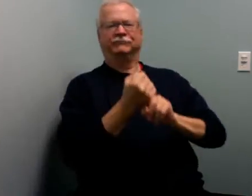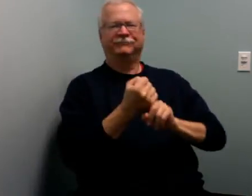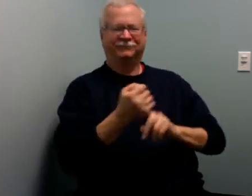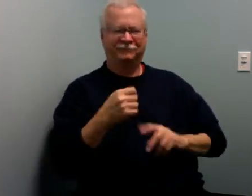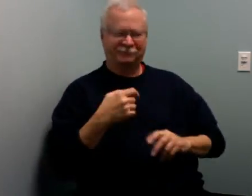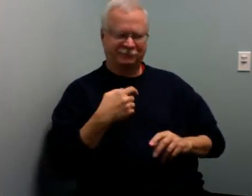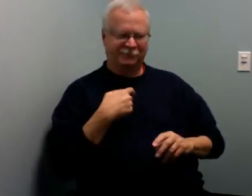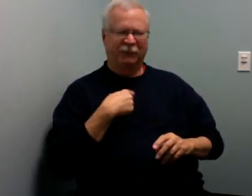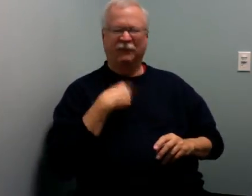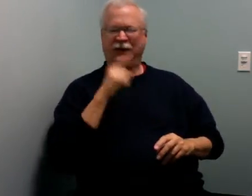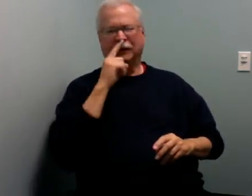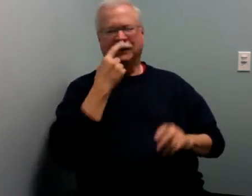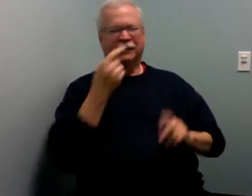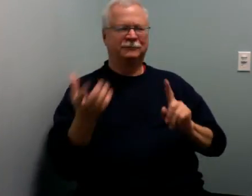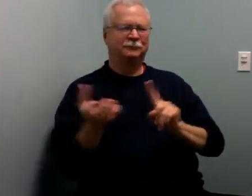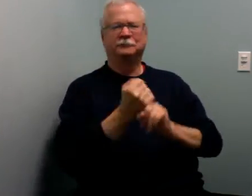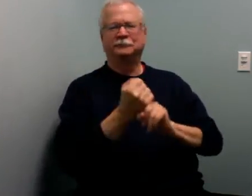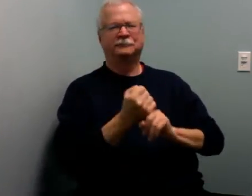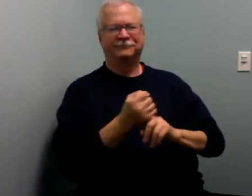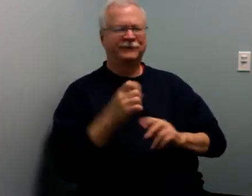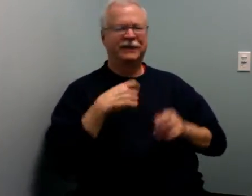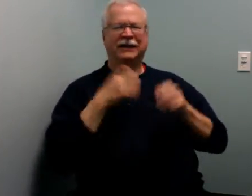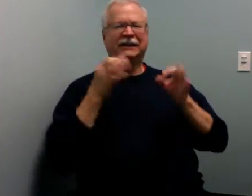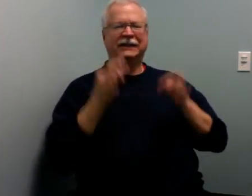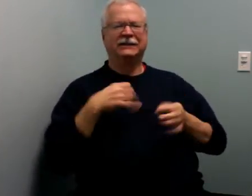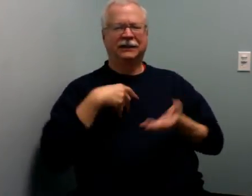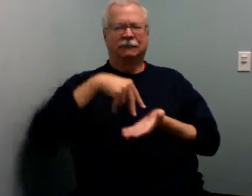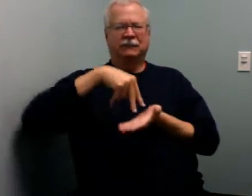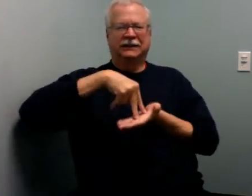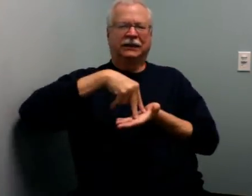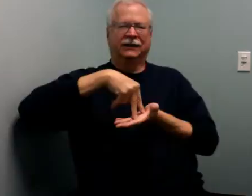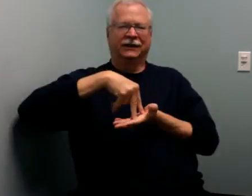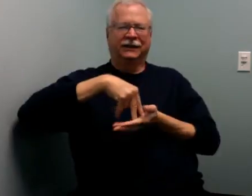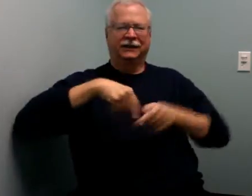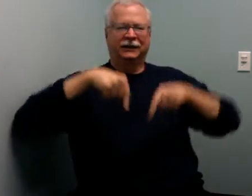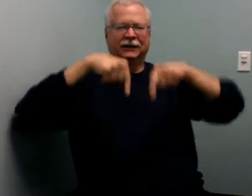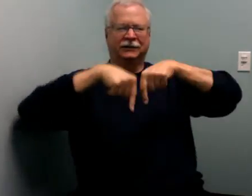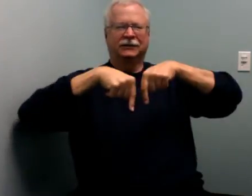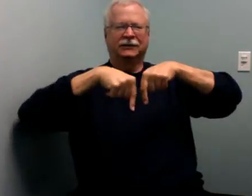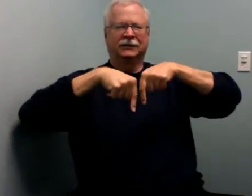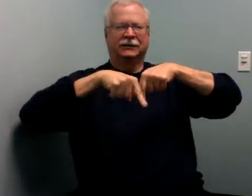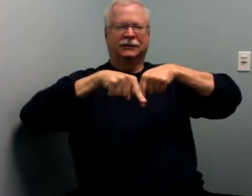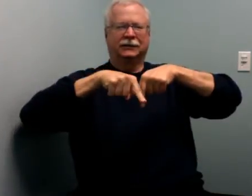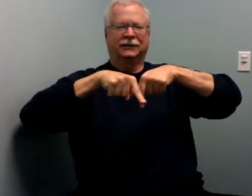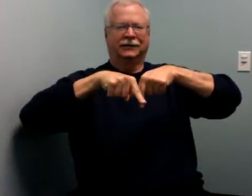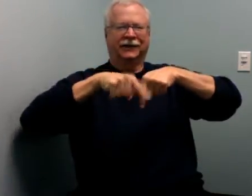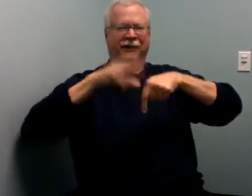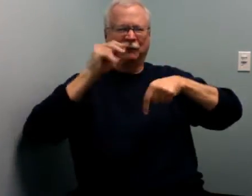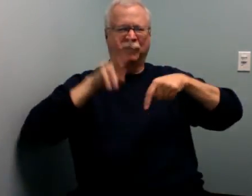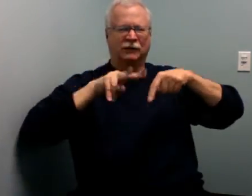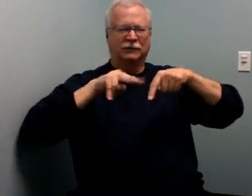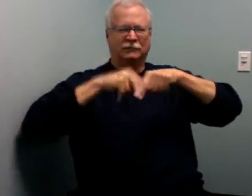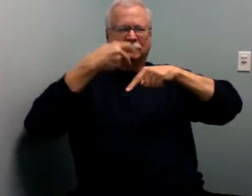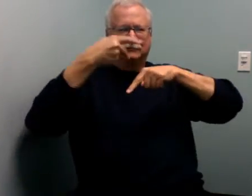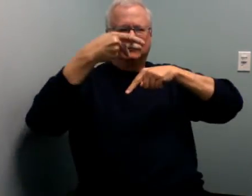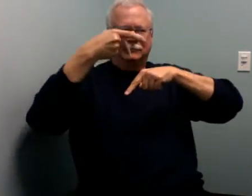me, and I was told, make sure to tackle him. So I decided just to stand there. And I put my leg out so that he